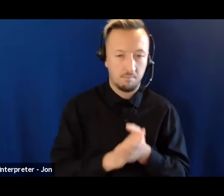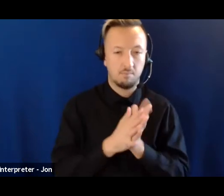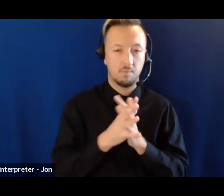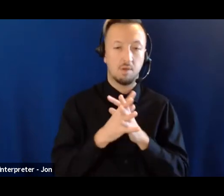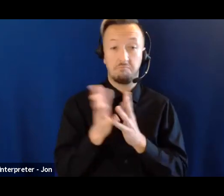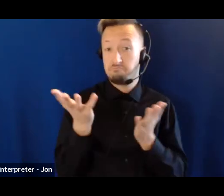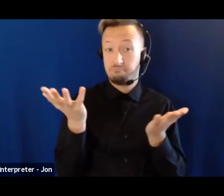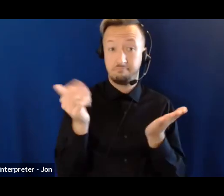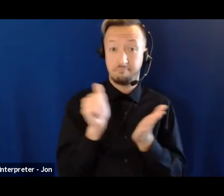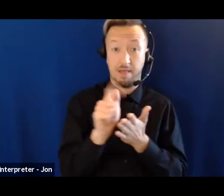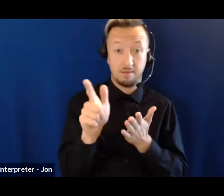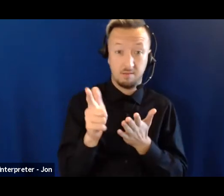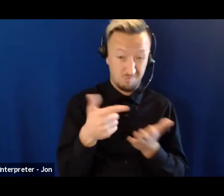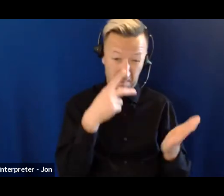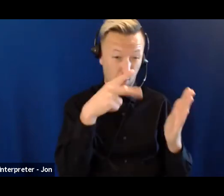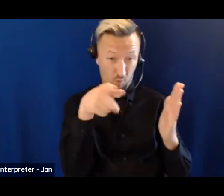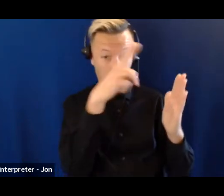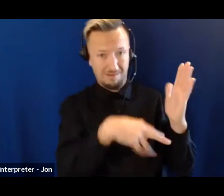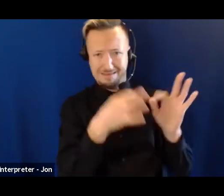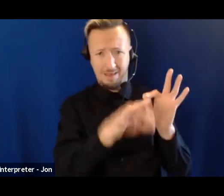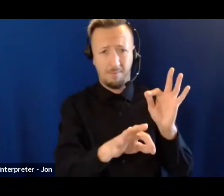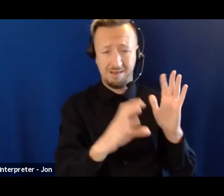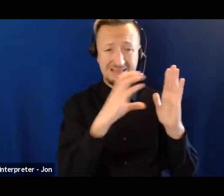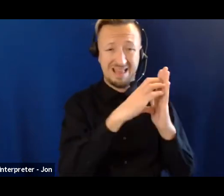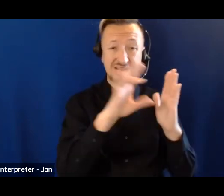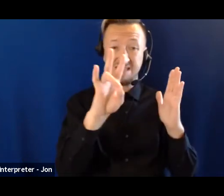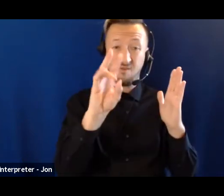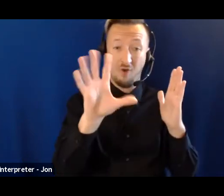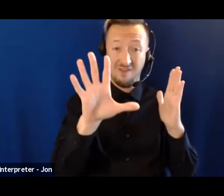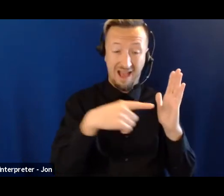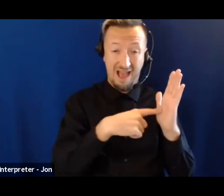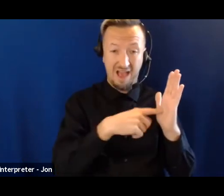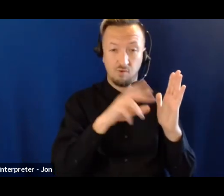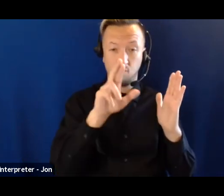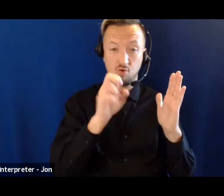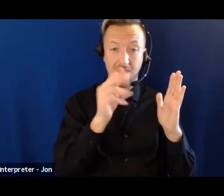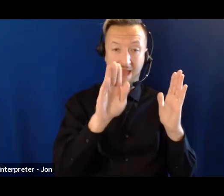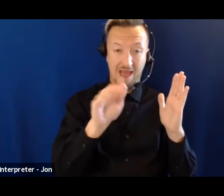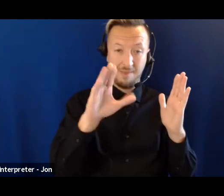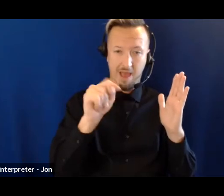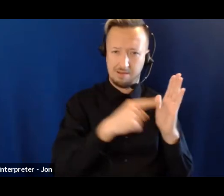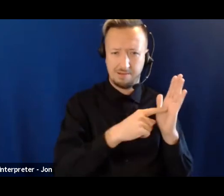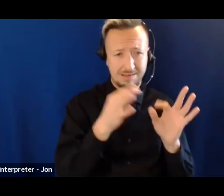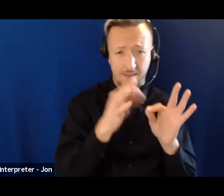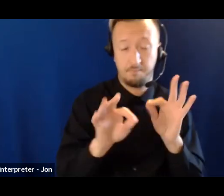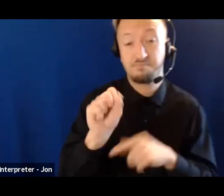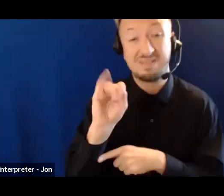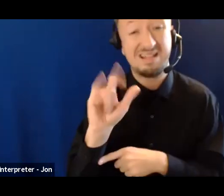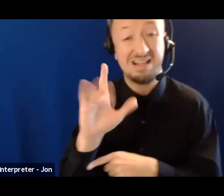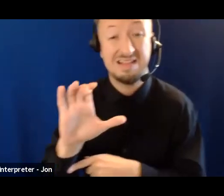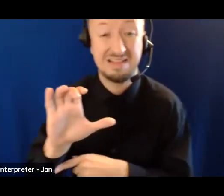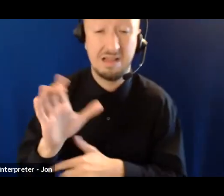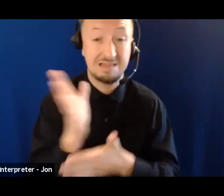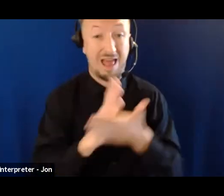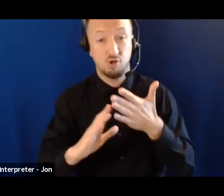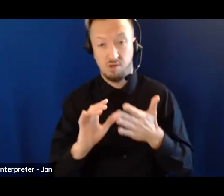And that's it. I mean, look how simple that is. That's section 705 of the Rehab Act. That's what the SILC section is.